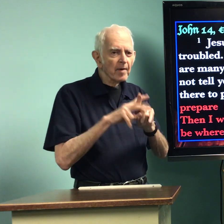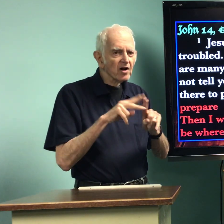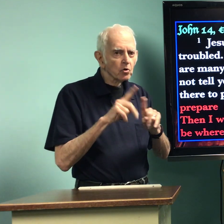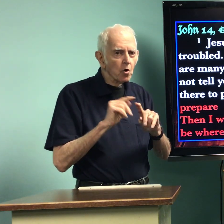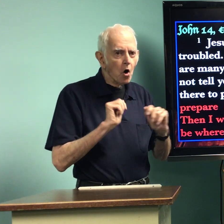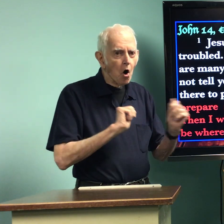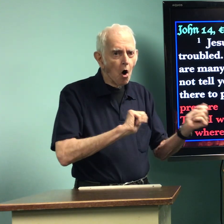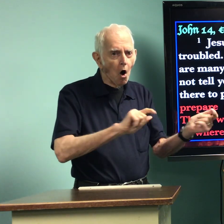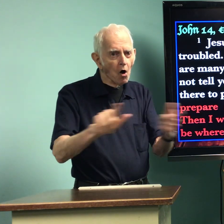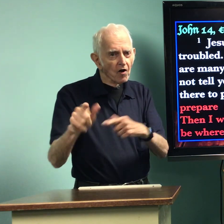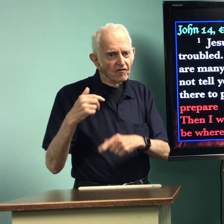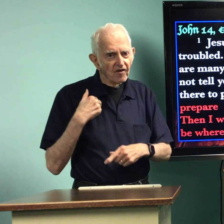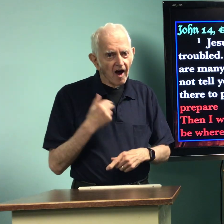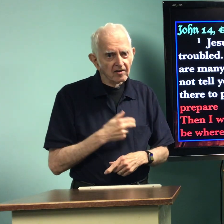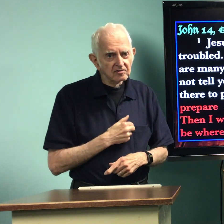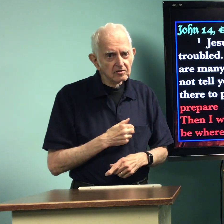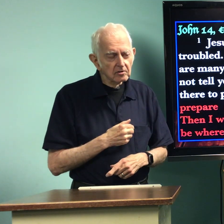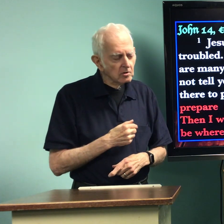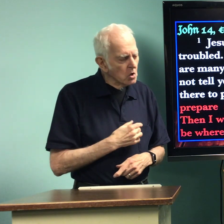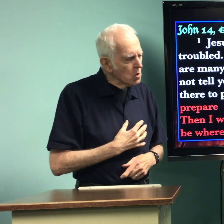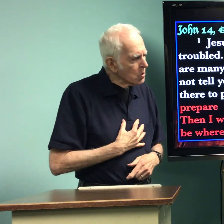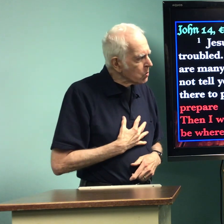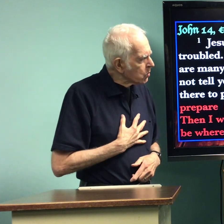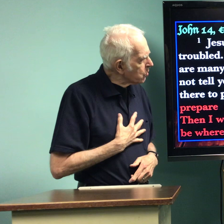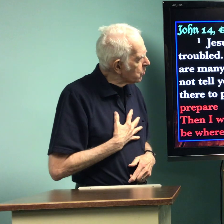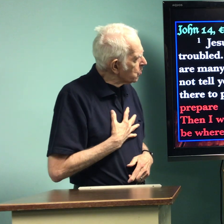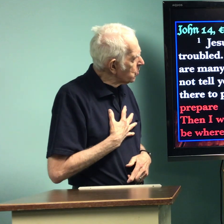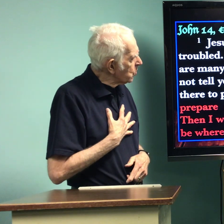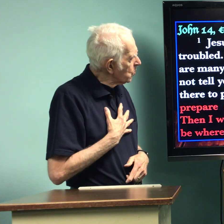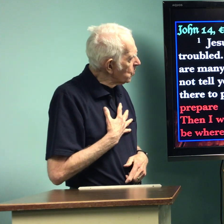But still it applies to all of us. Wow.